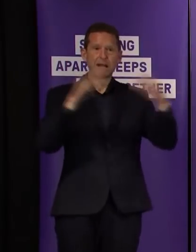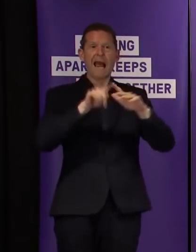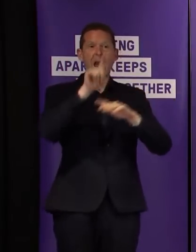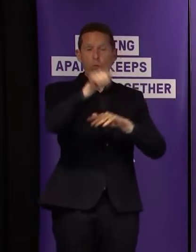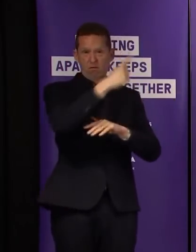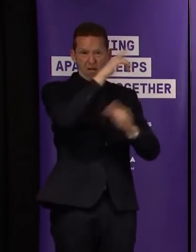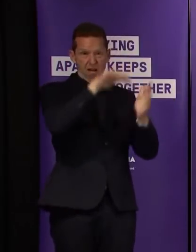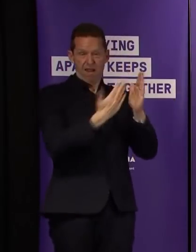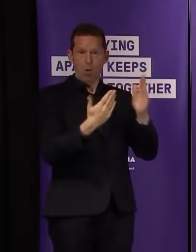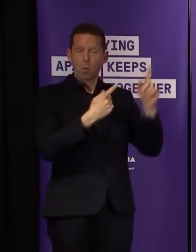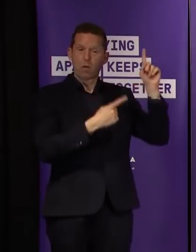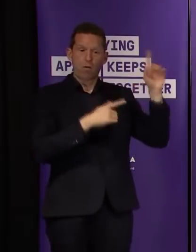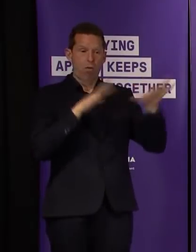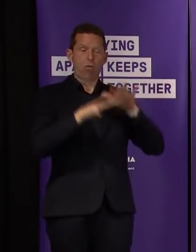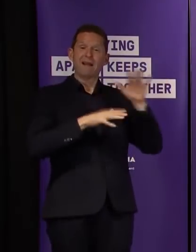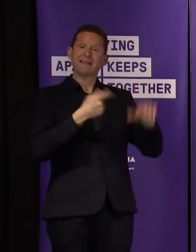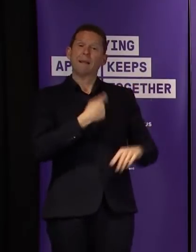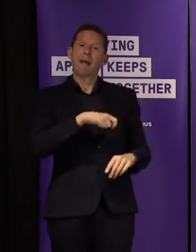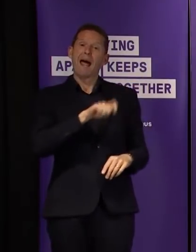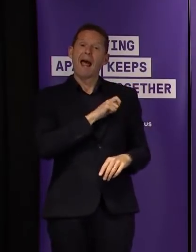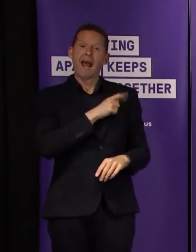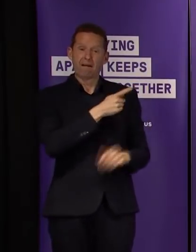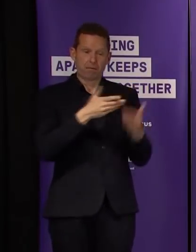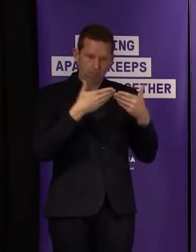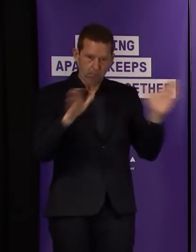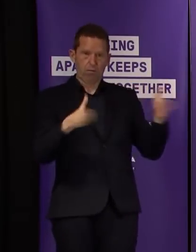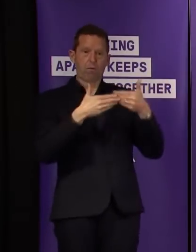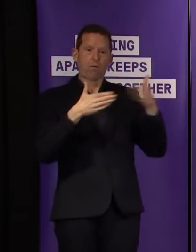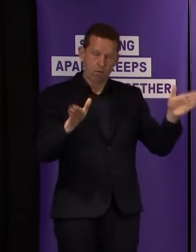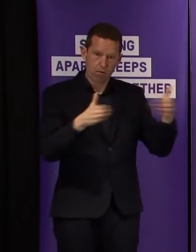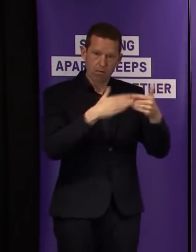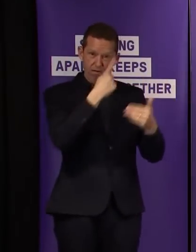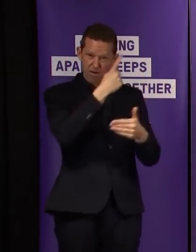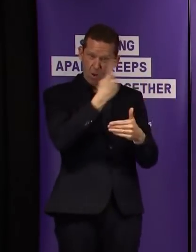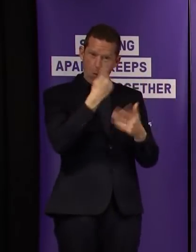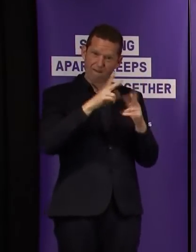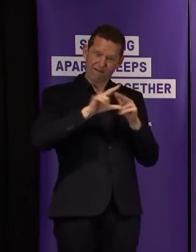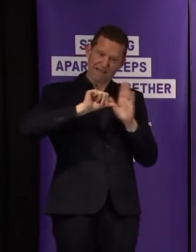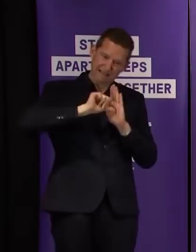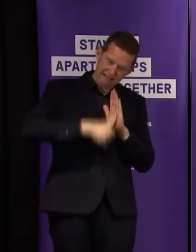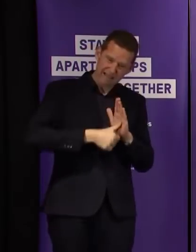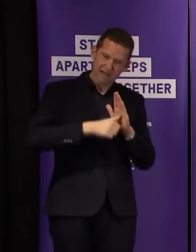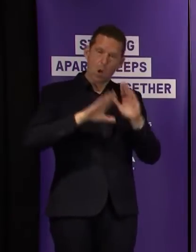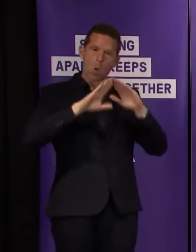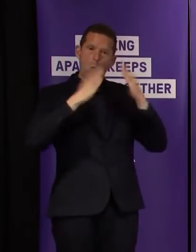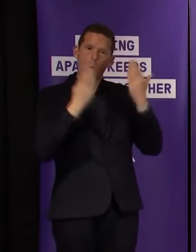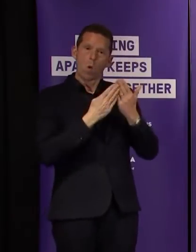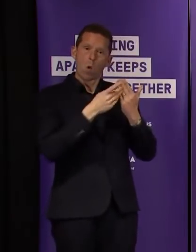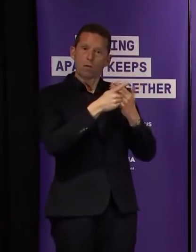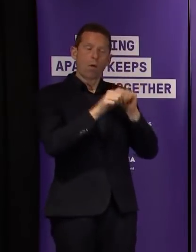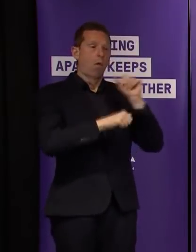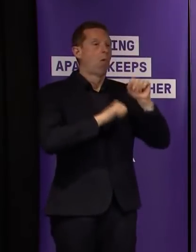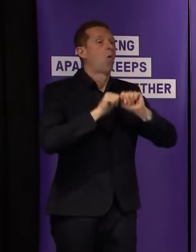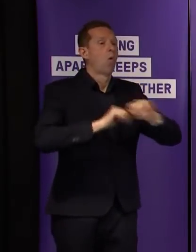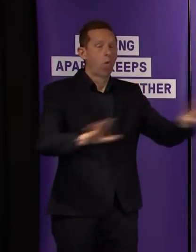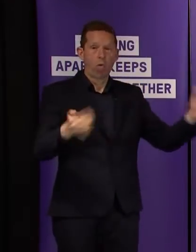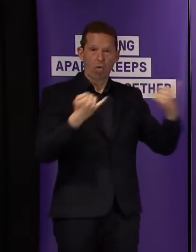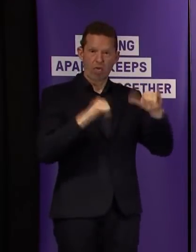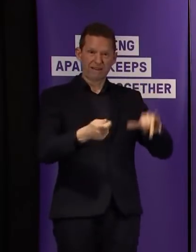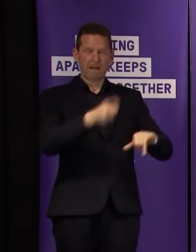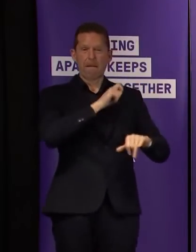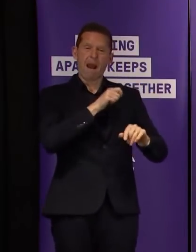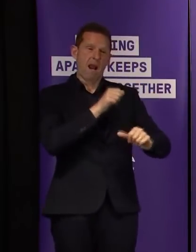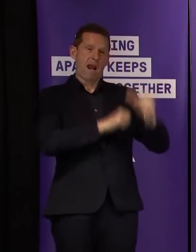outside. Spain's going into that, having been through the toughest lockdown in the world. They must be impossible choices for